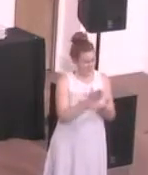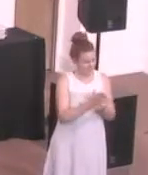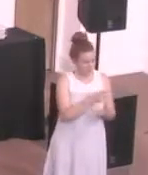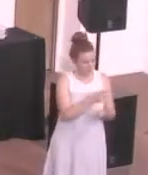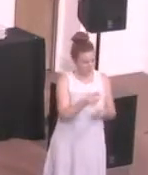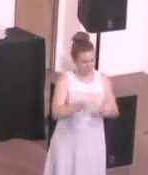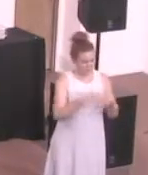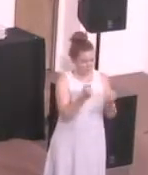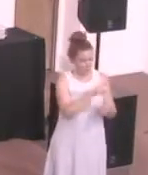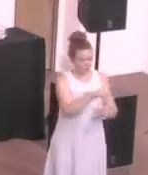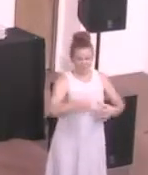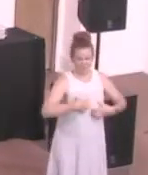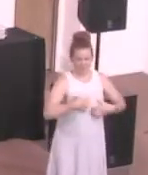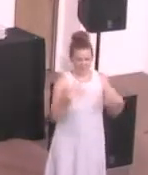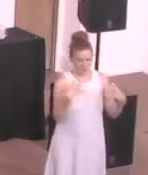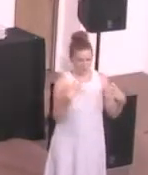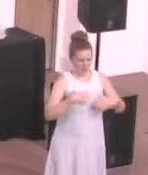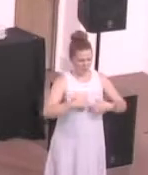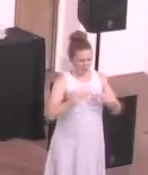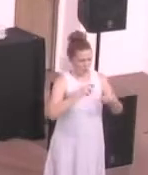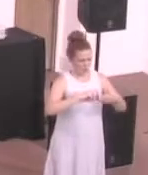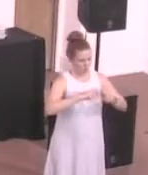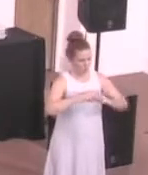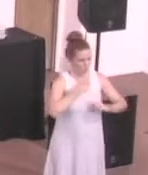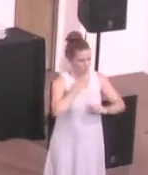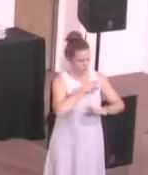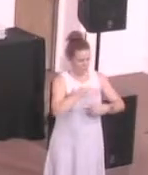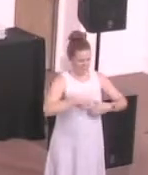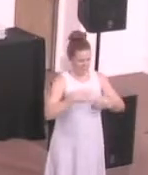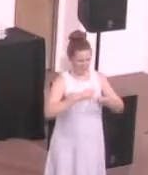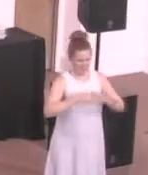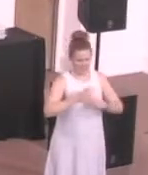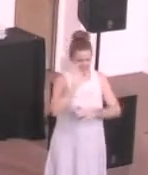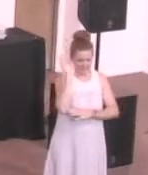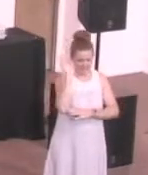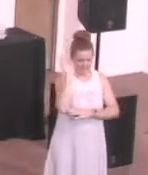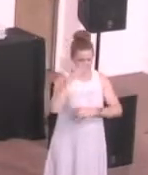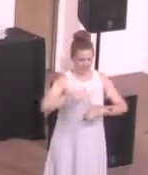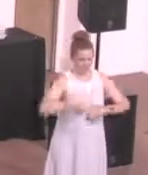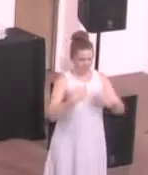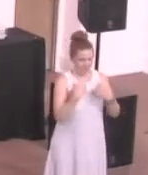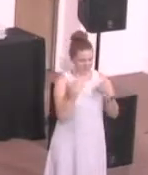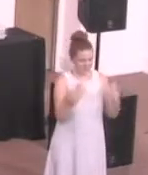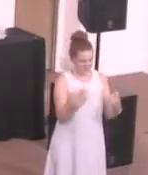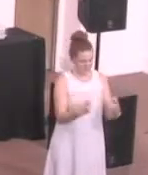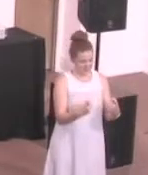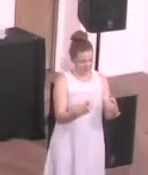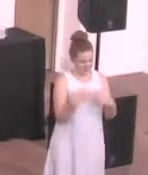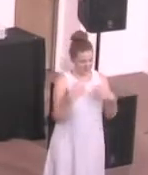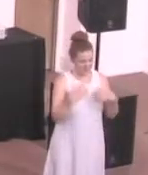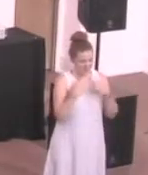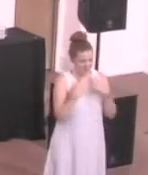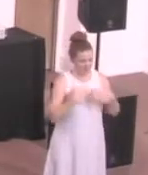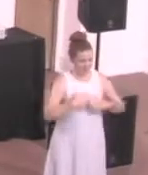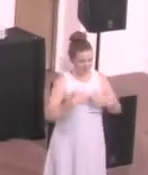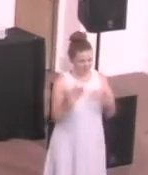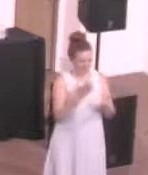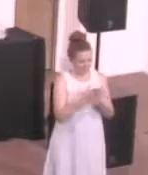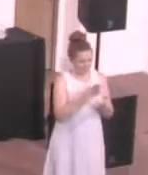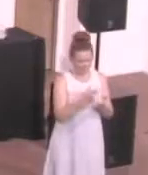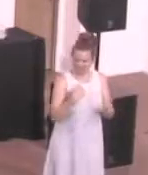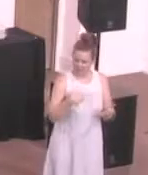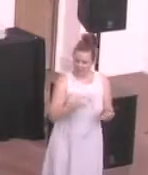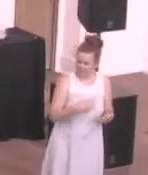angry? We have some anger issues. Anger is a sin, and it hinders us. Amen? Okay, so